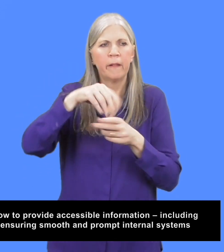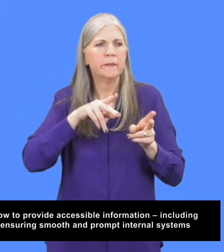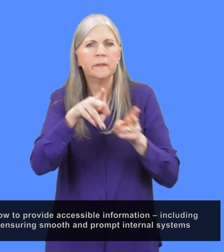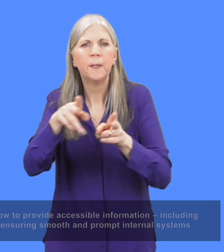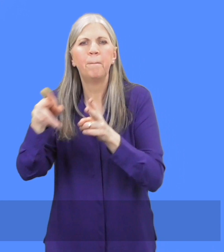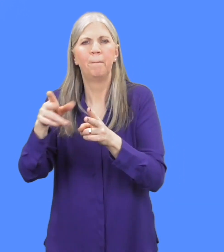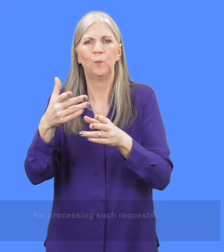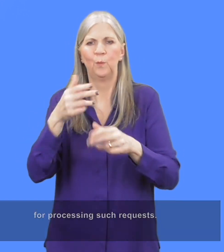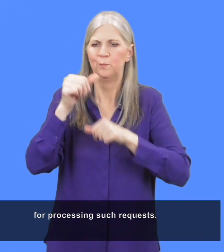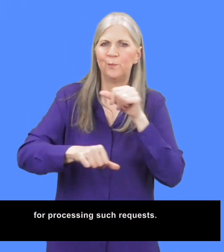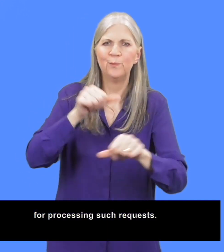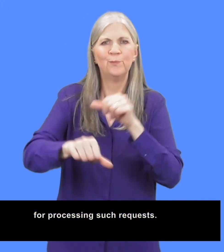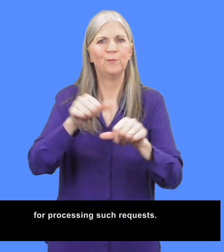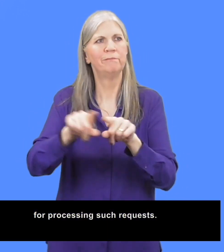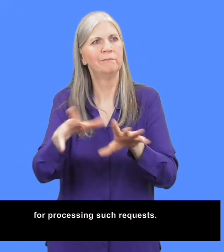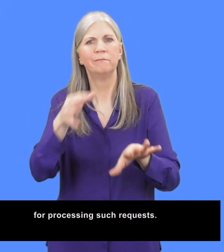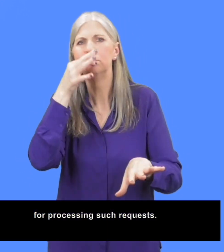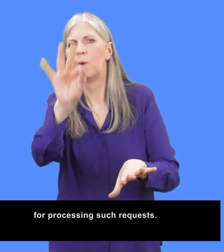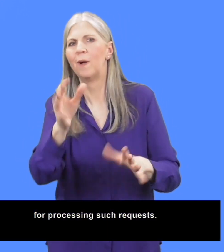for processing such requests.